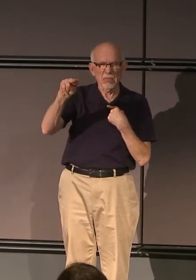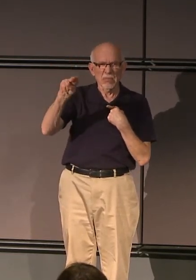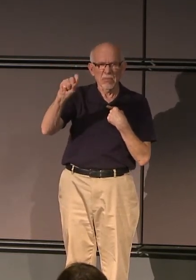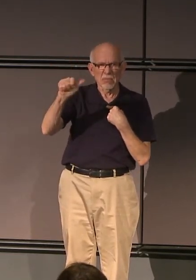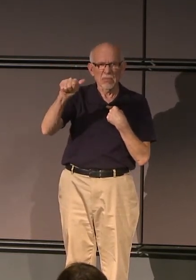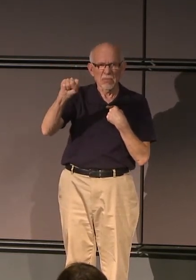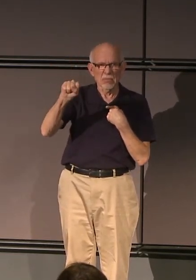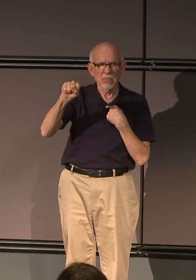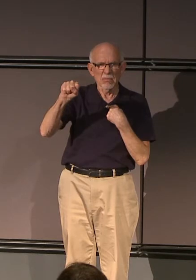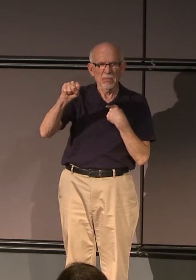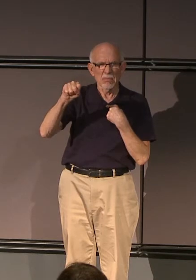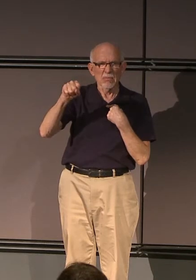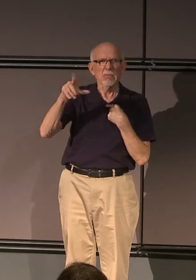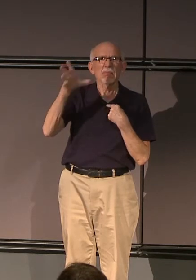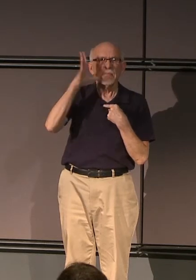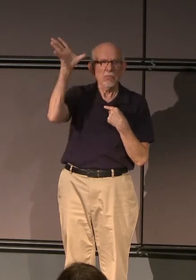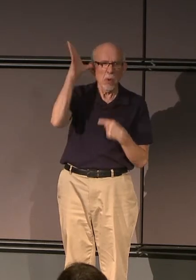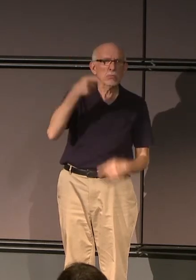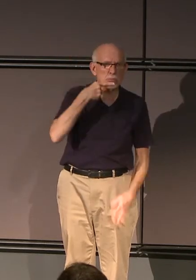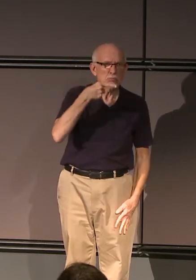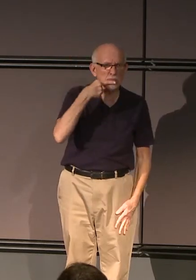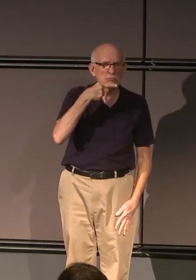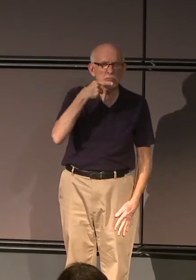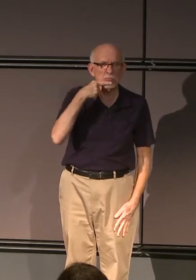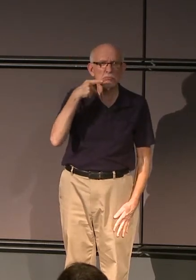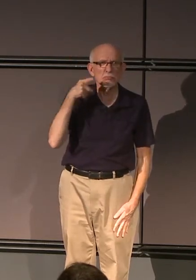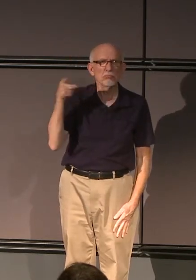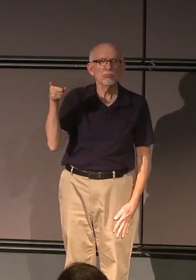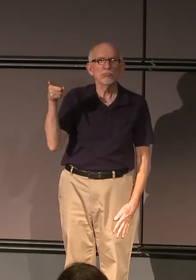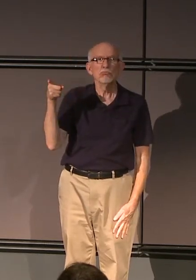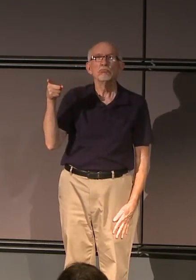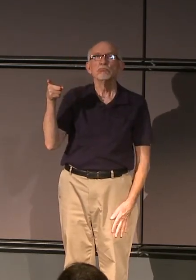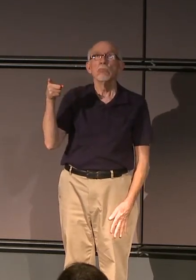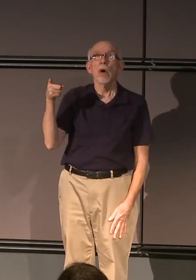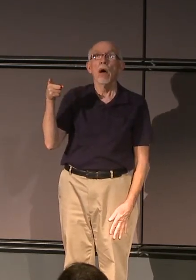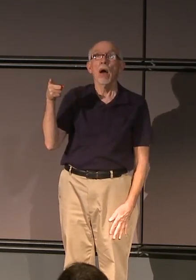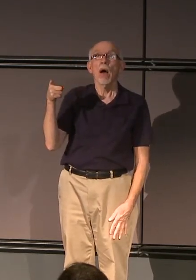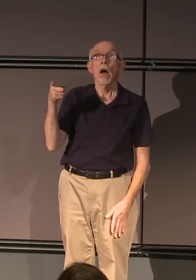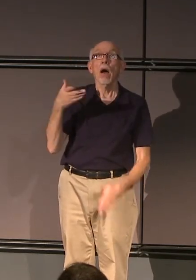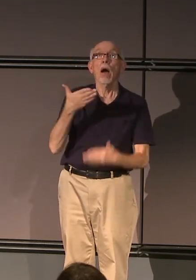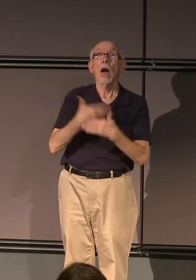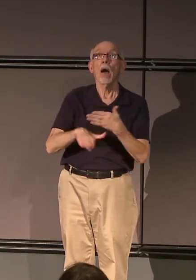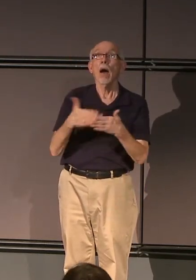I grew up in Kansas. My parents could hear.